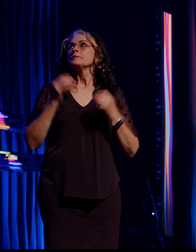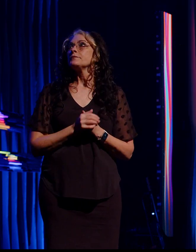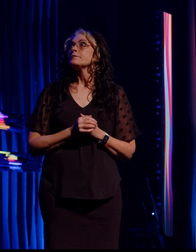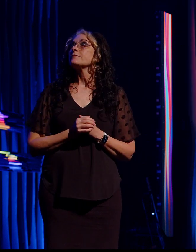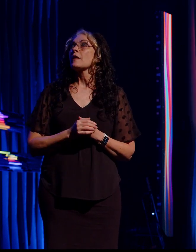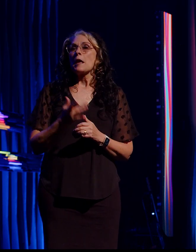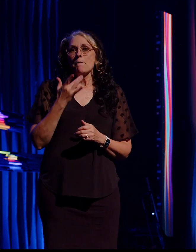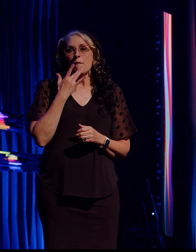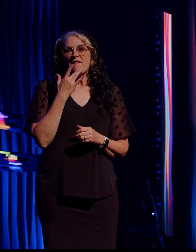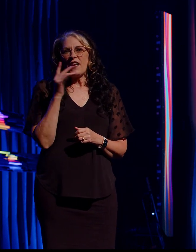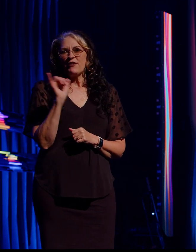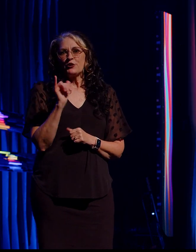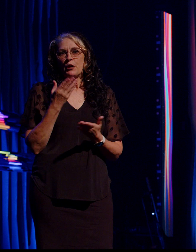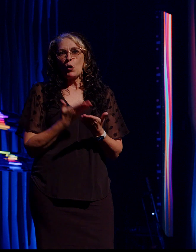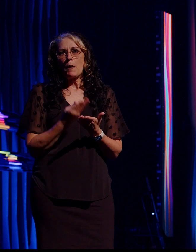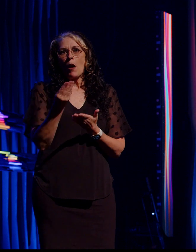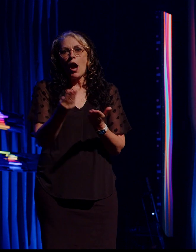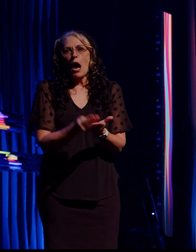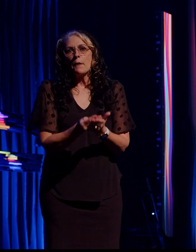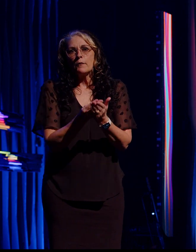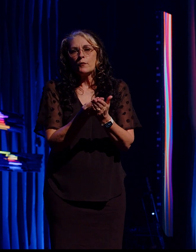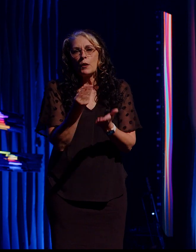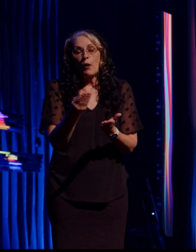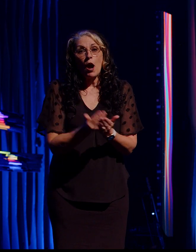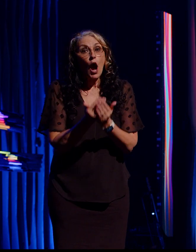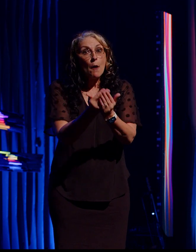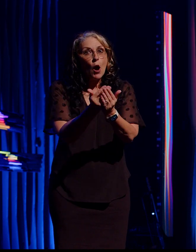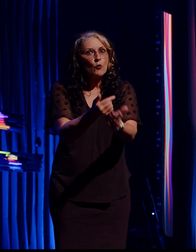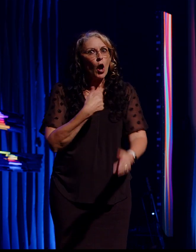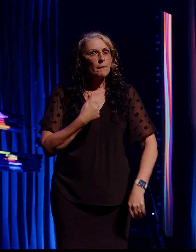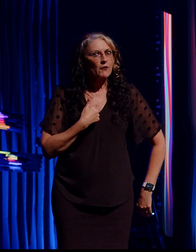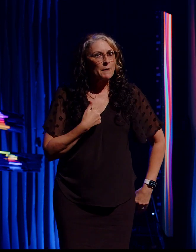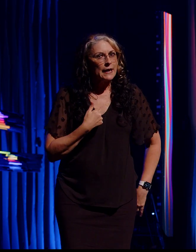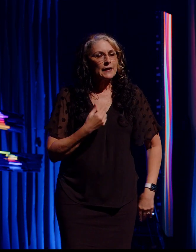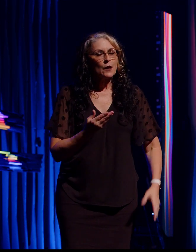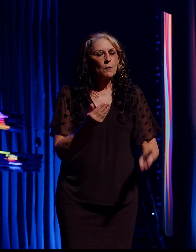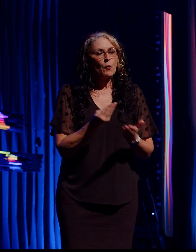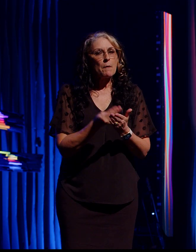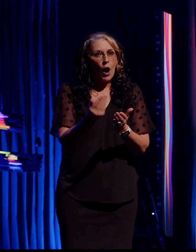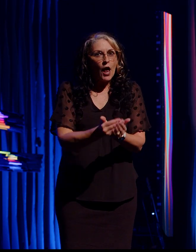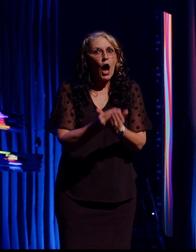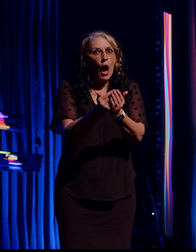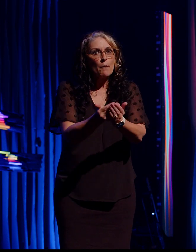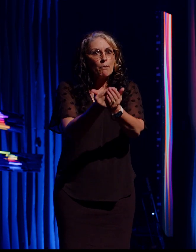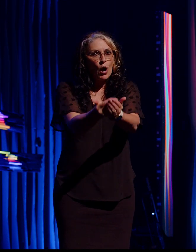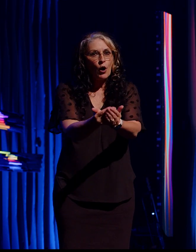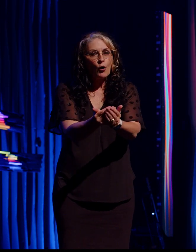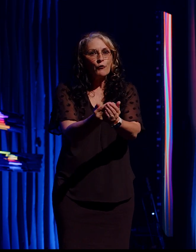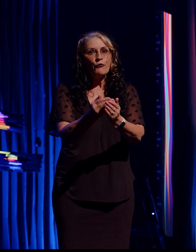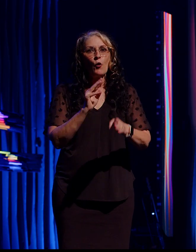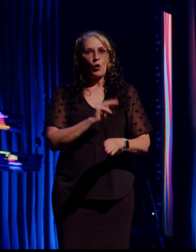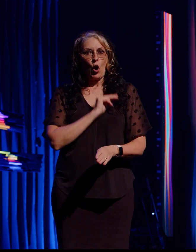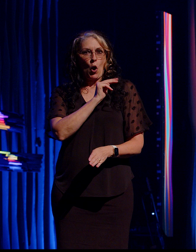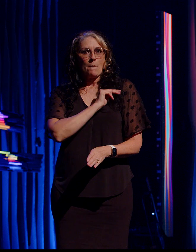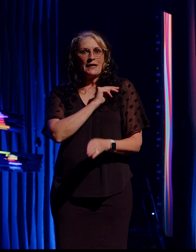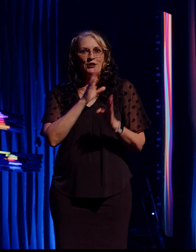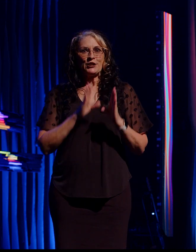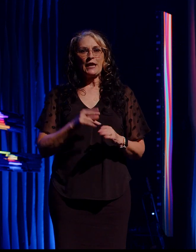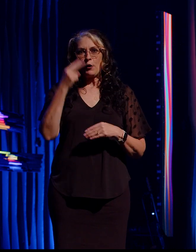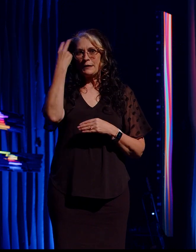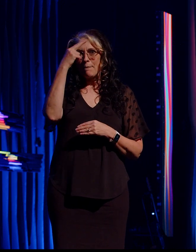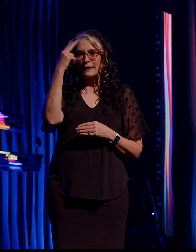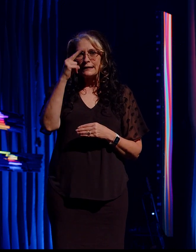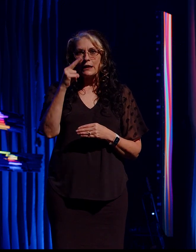This is one of my favorite ones too. We bought a boat, not for me, just so you know, but for our missionaries. We have a support missionary in